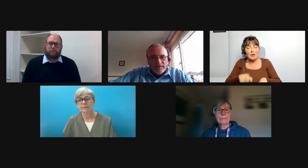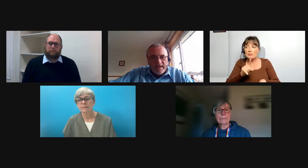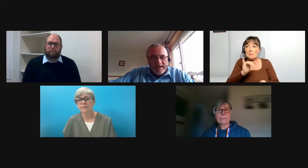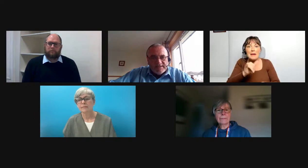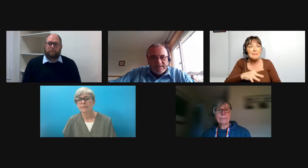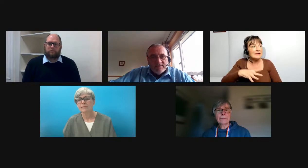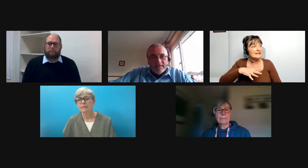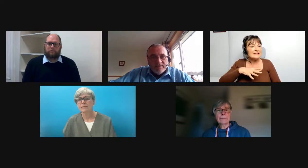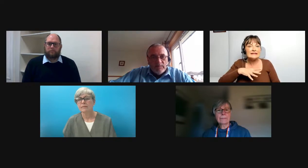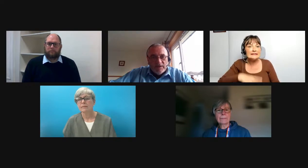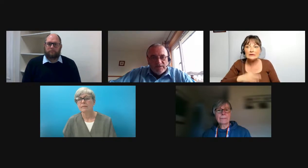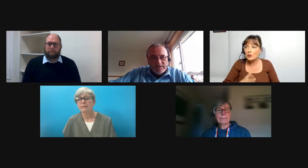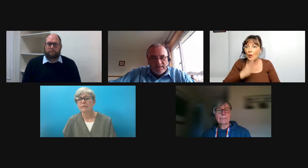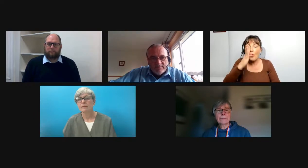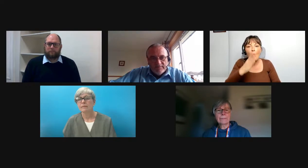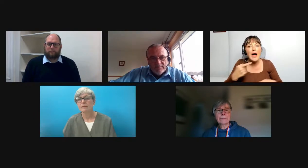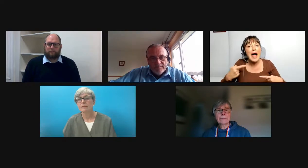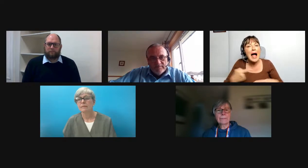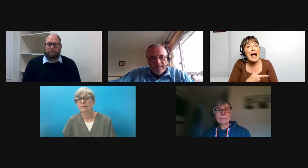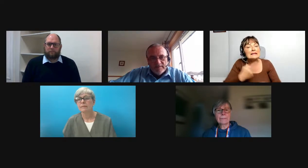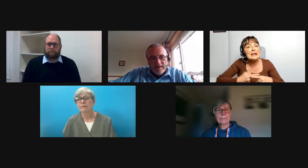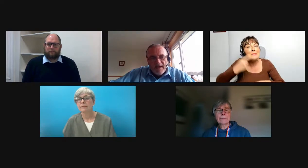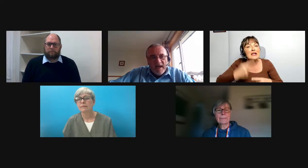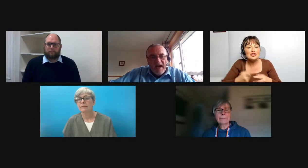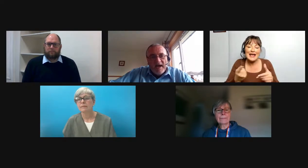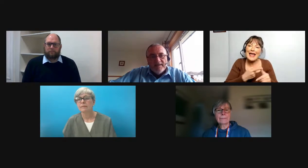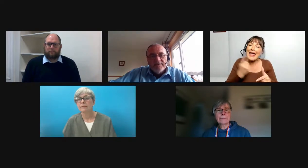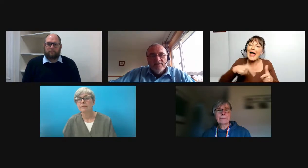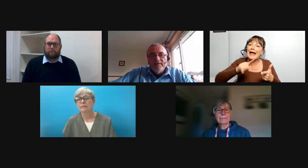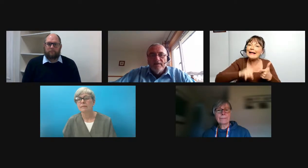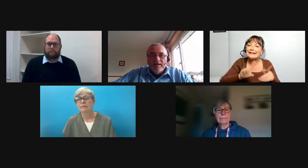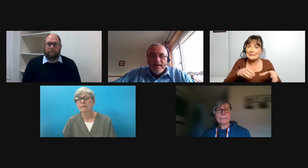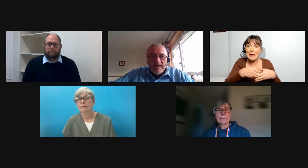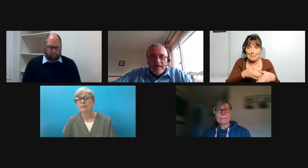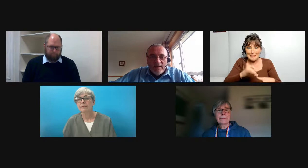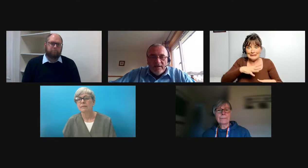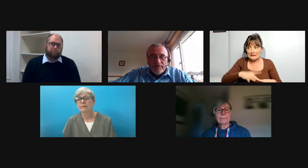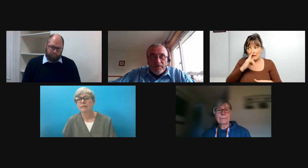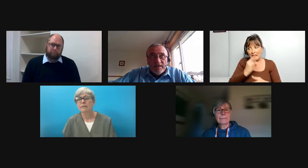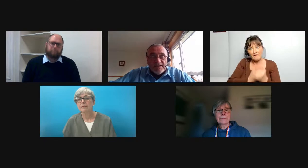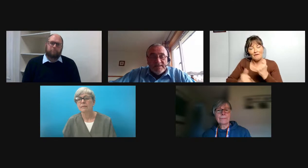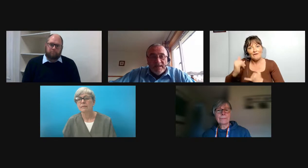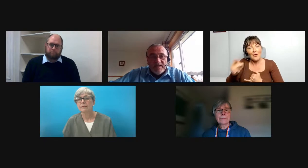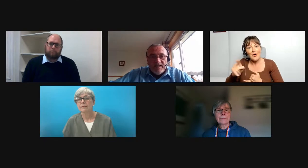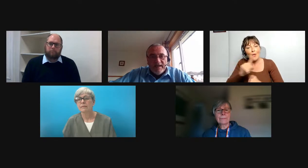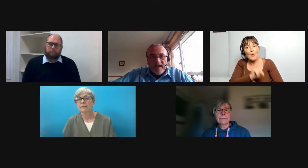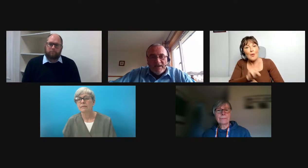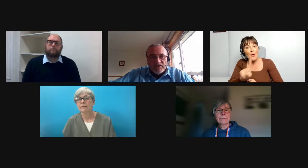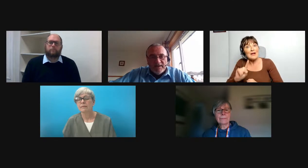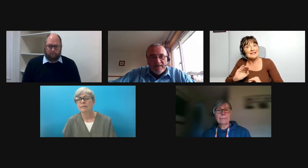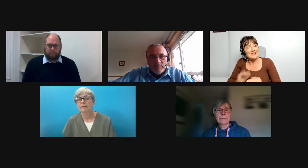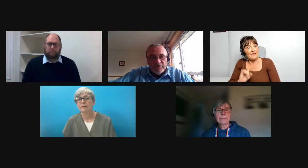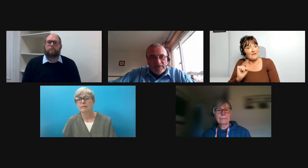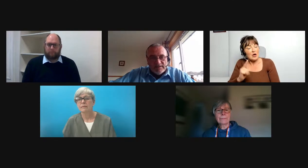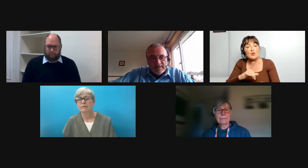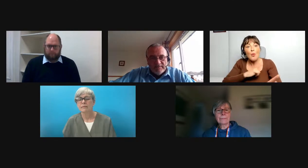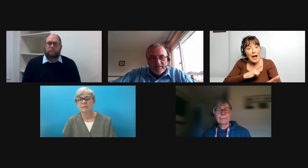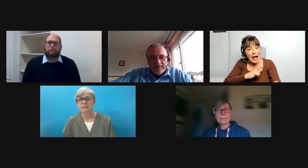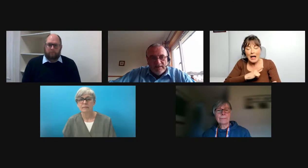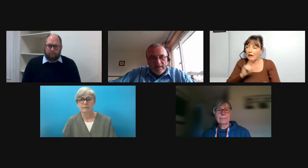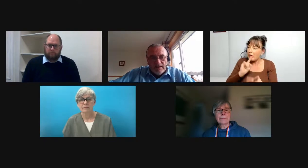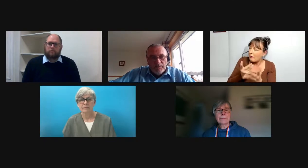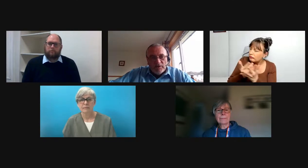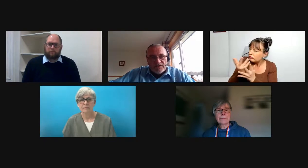to go to the accident and emergency, and if it isn't actually an